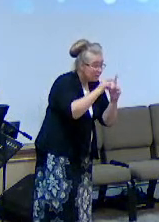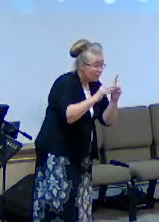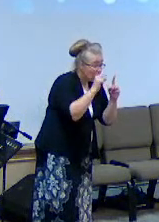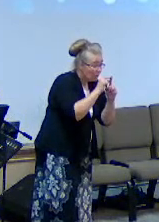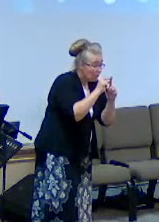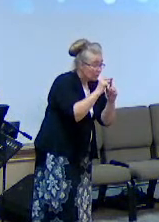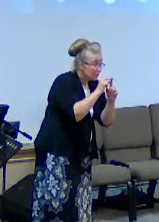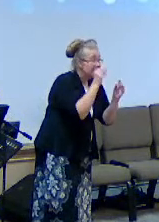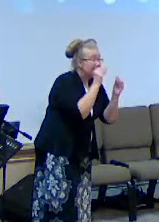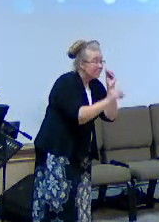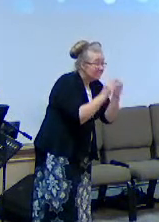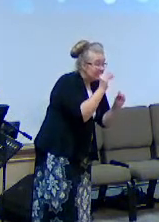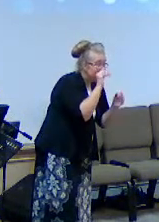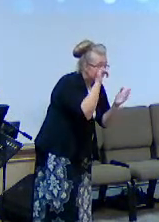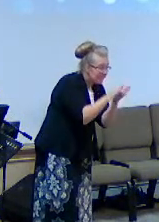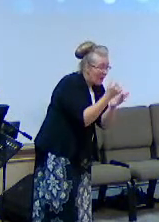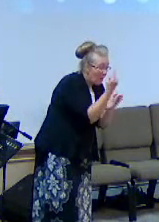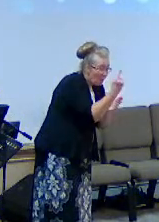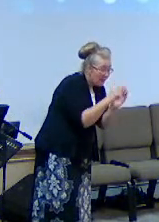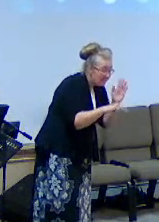word?